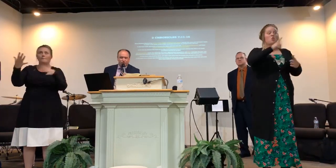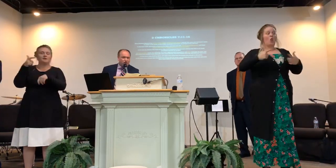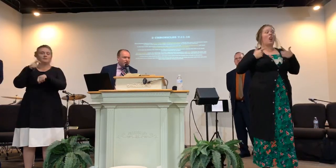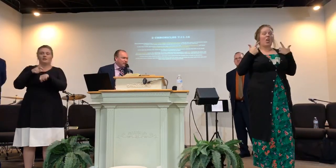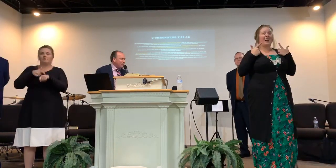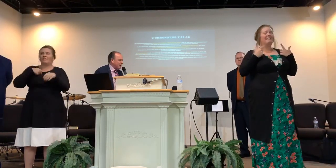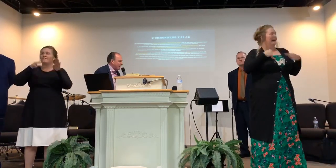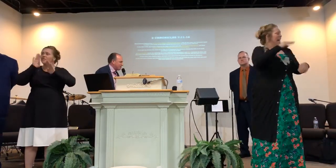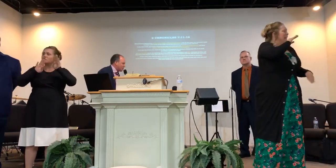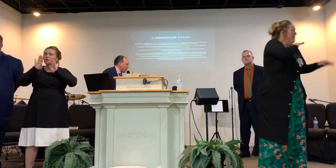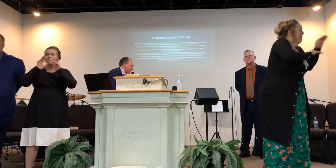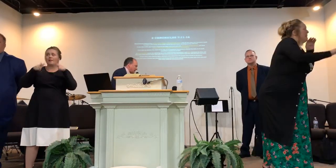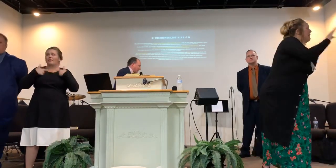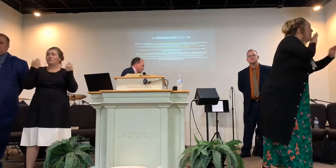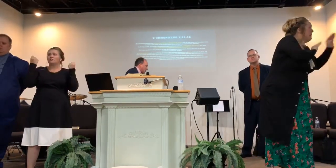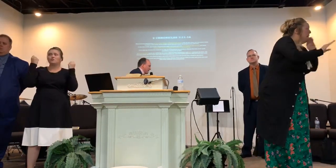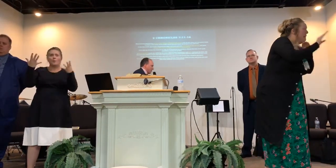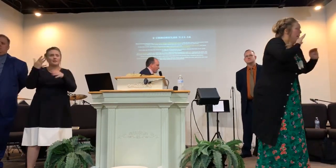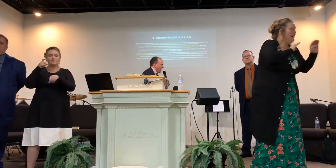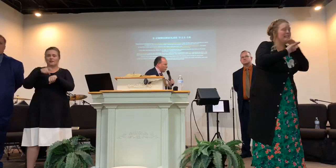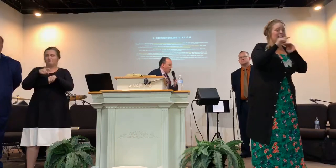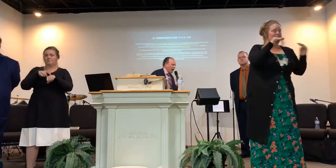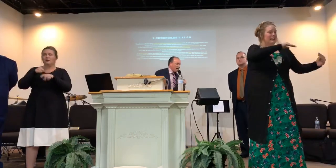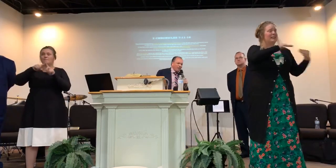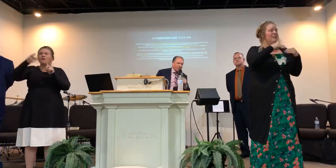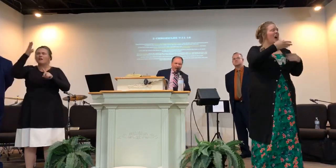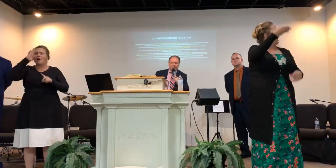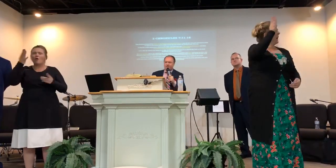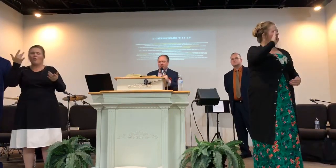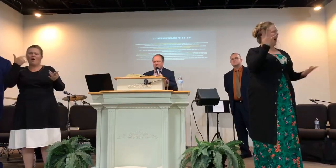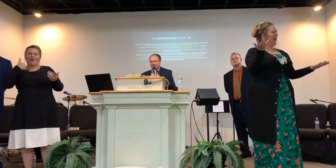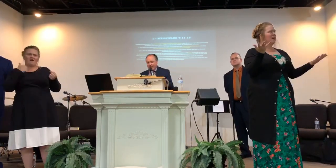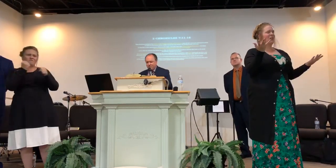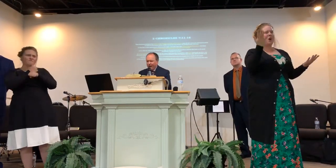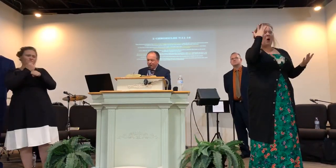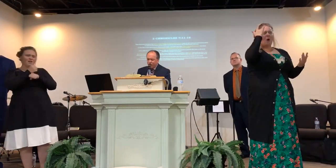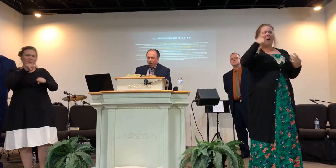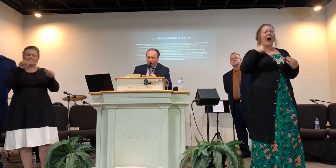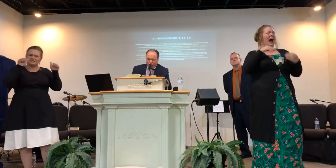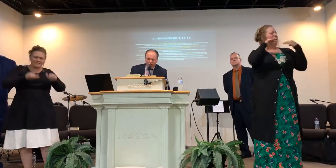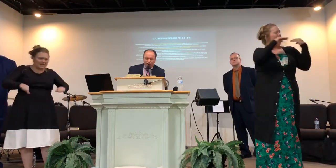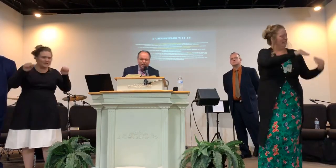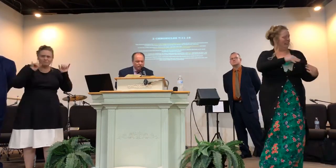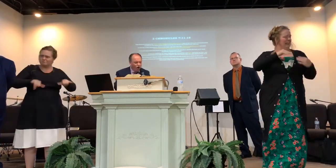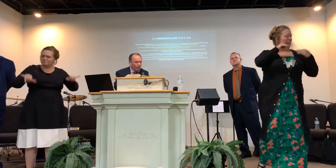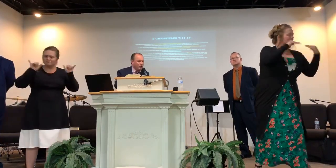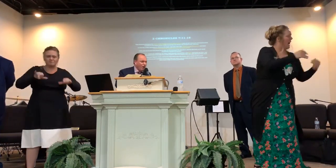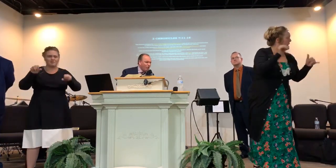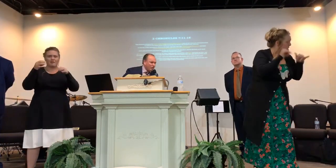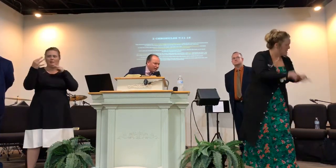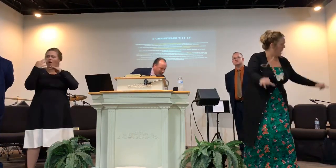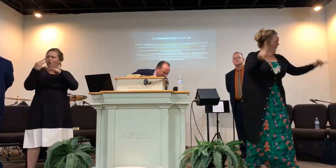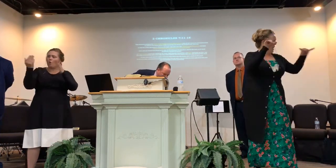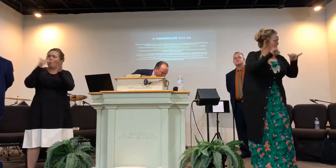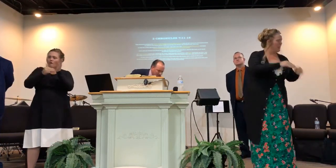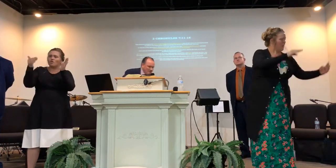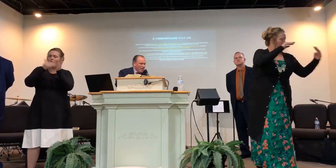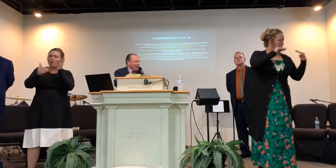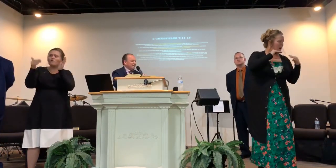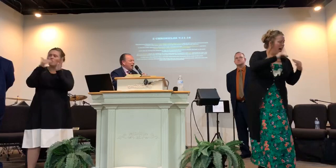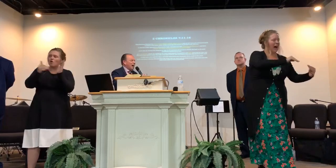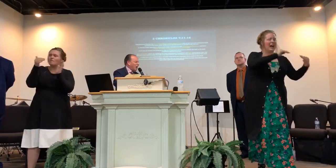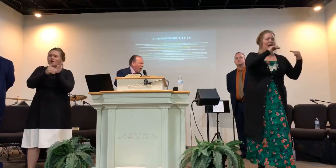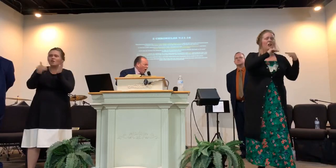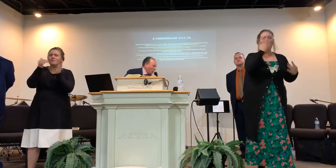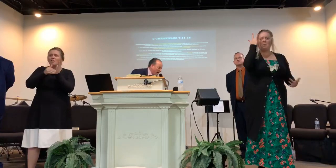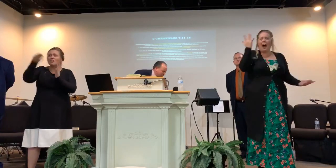so frustrated in my life so many times. God, why am I fighting this same battle over and over and over again?